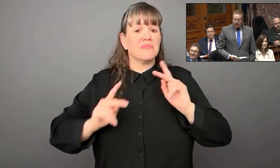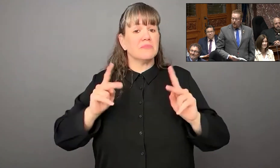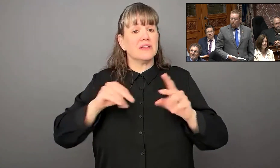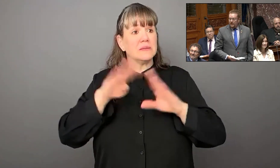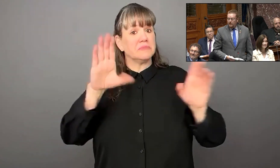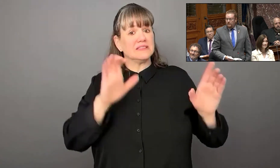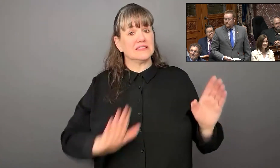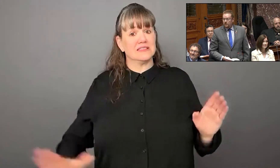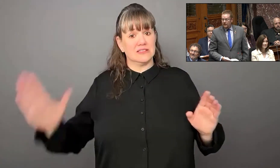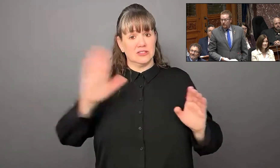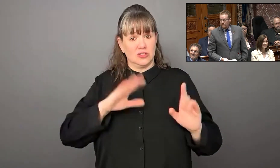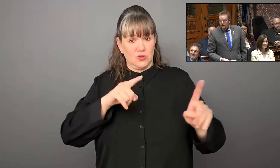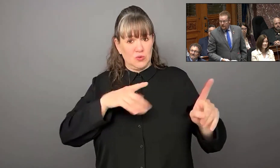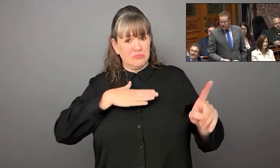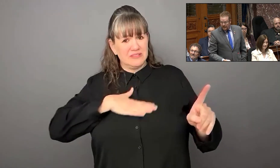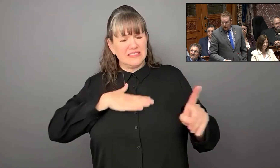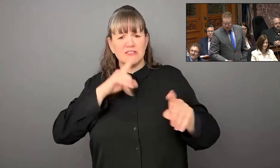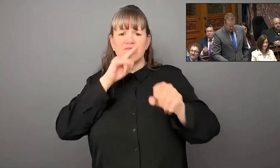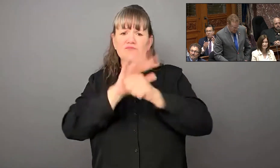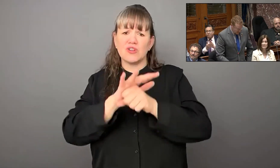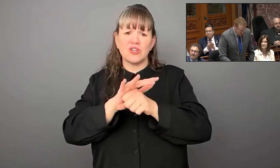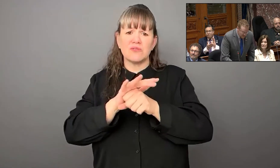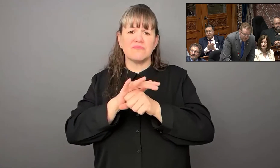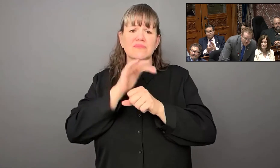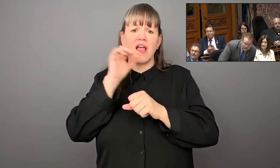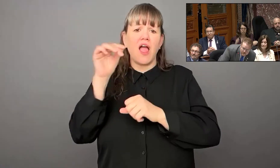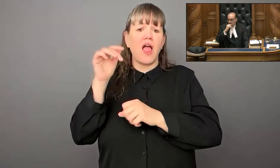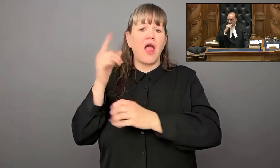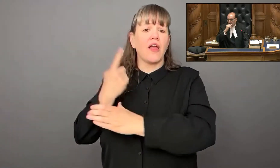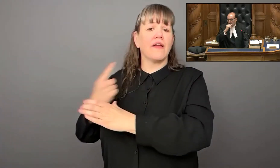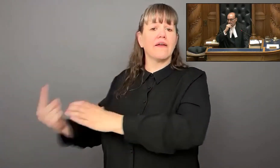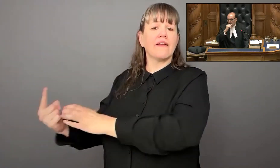confinement awaiting mental health care?